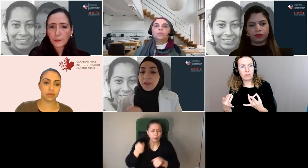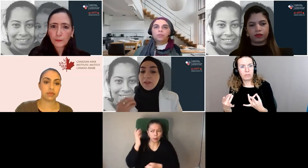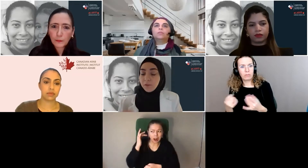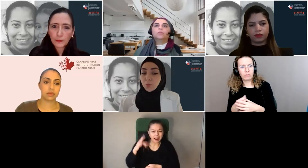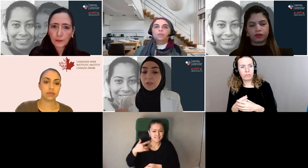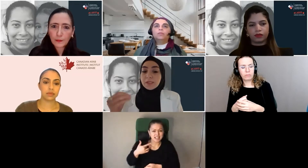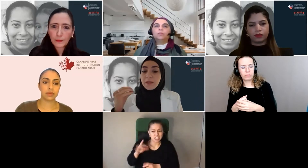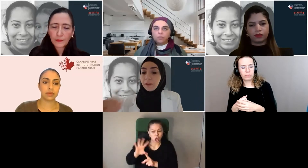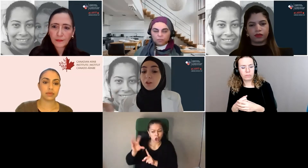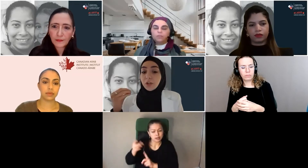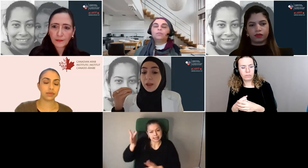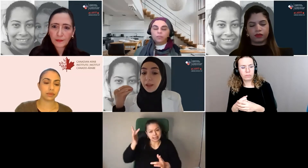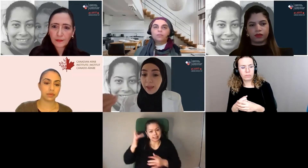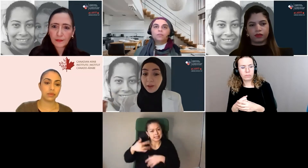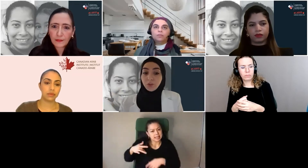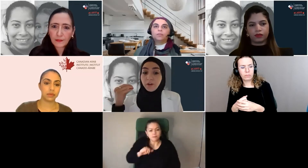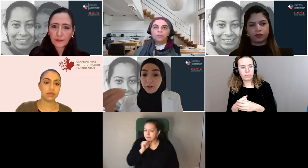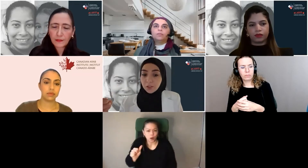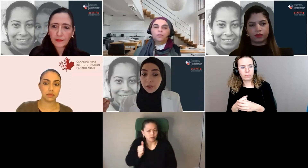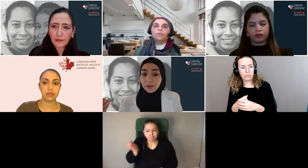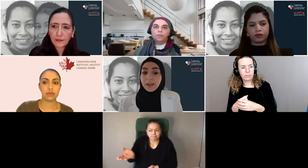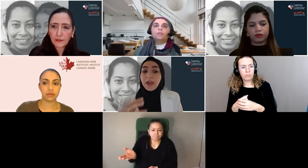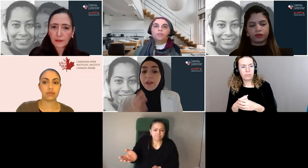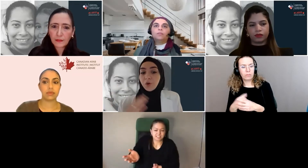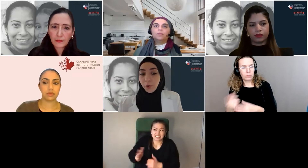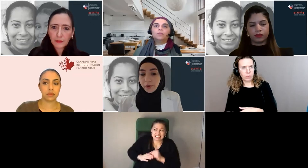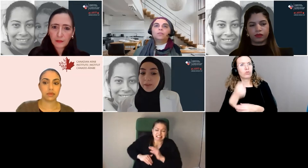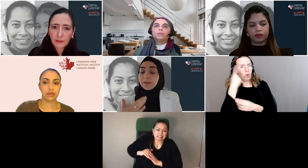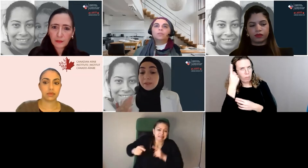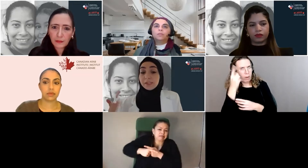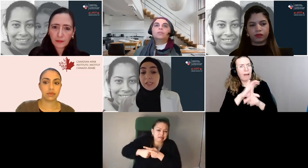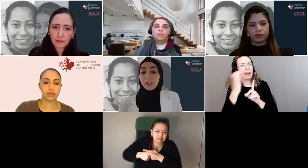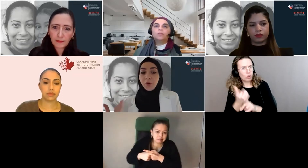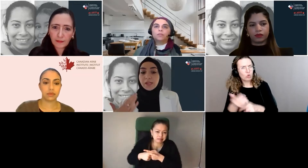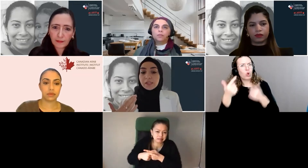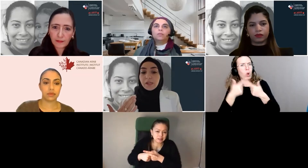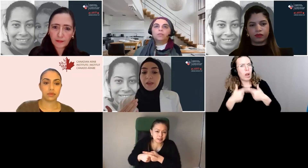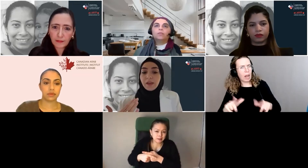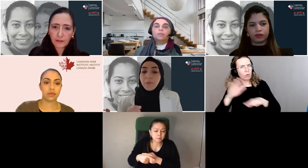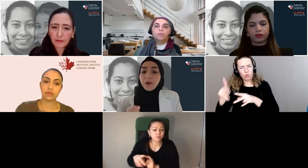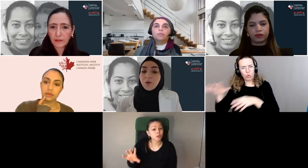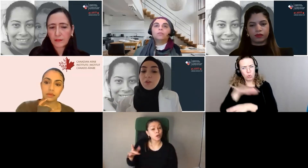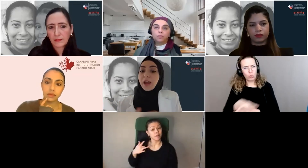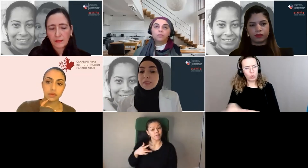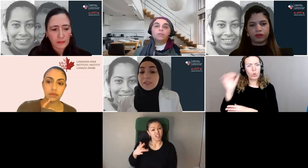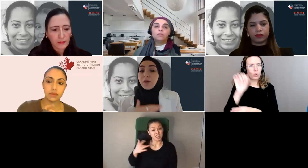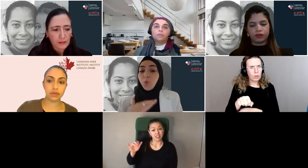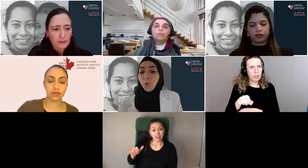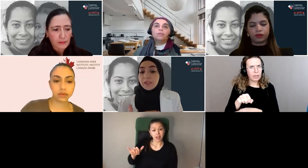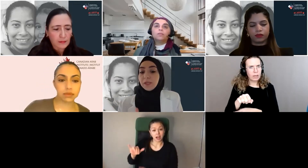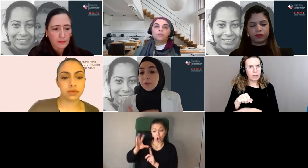of individuals' culture and language and religion or the ethnicity creates a barrier to